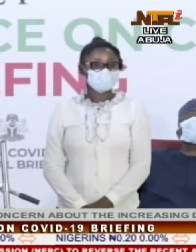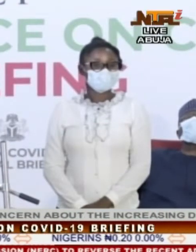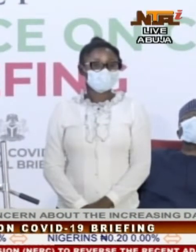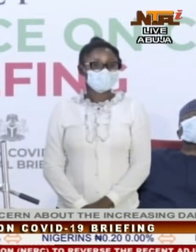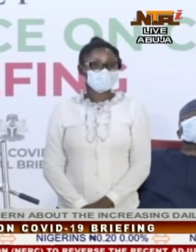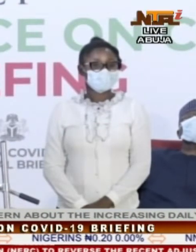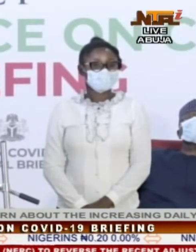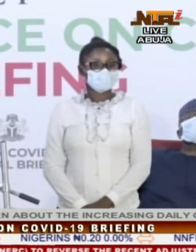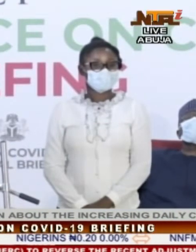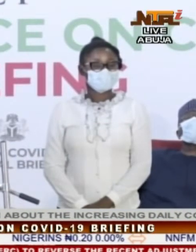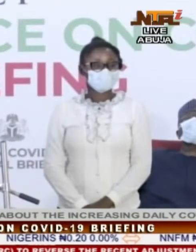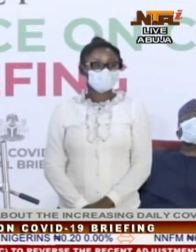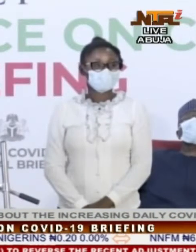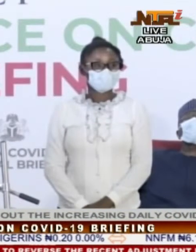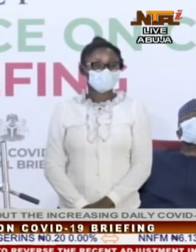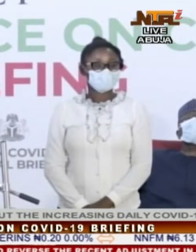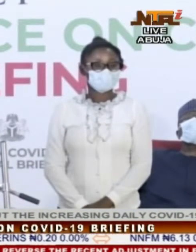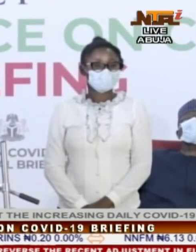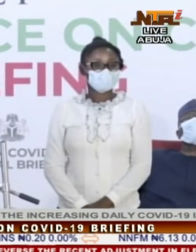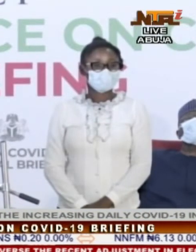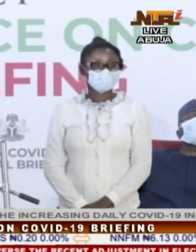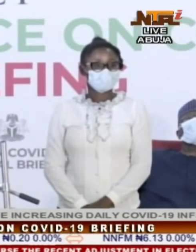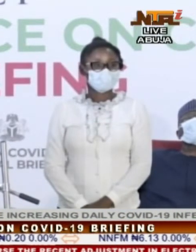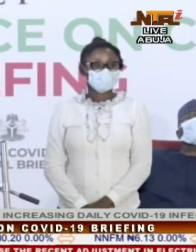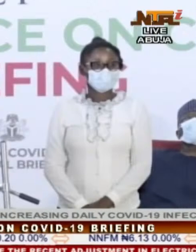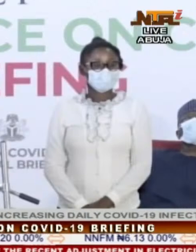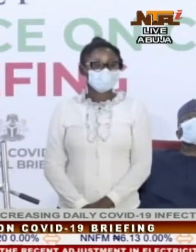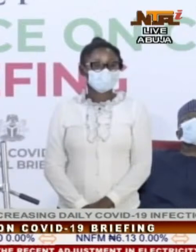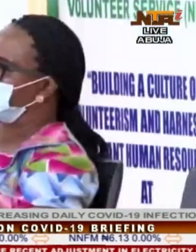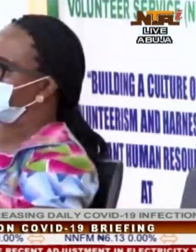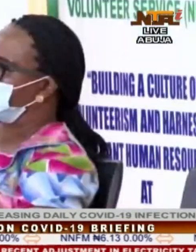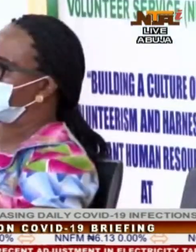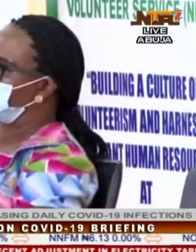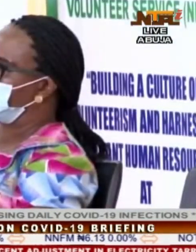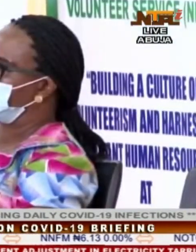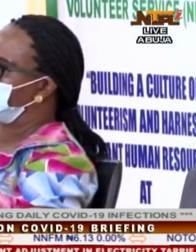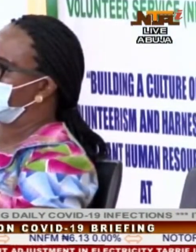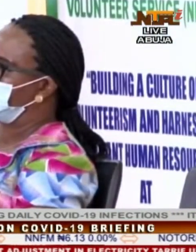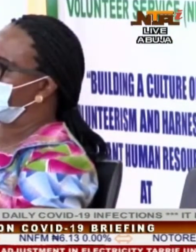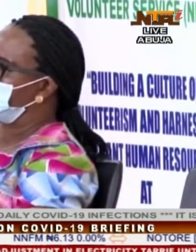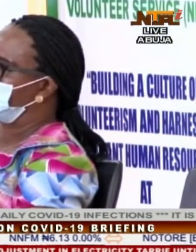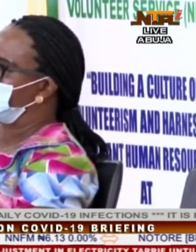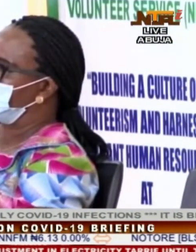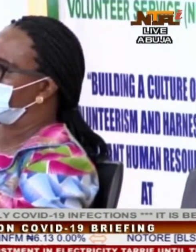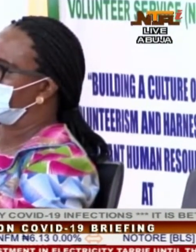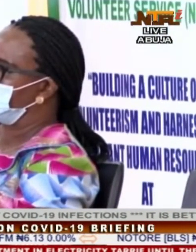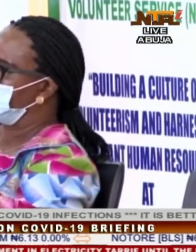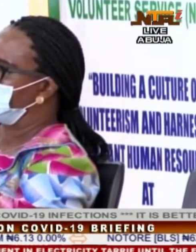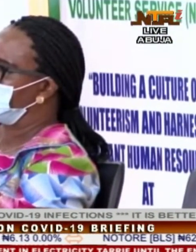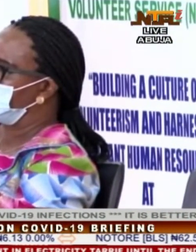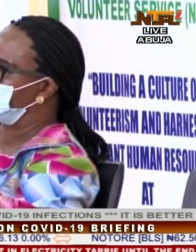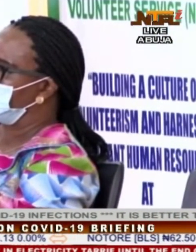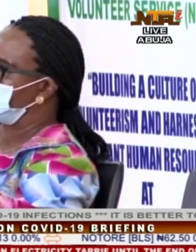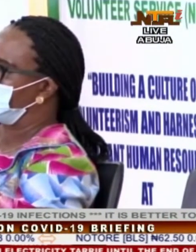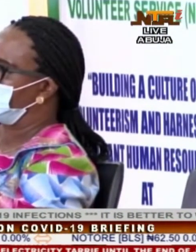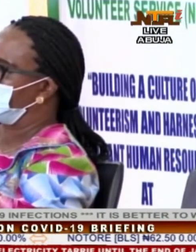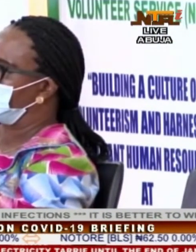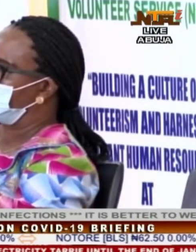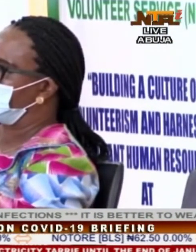Waɗanda suke sa kunne su ji labaran duniya ko a rediyo ko a talabijin za su ji cewa wannan cutar tana ƙara